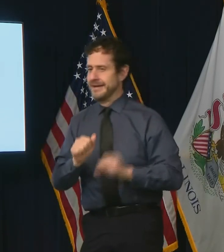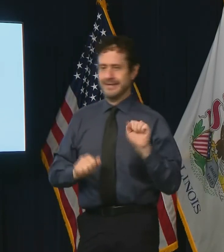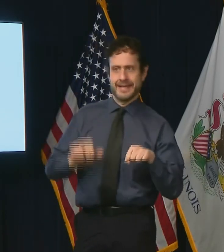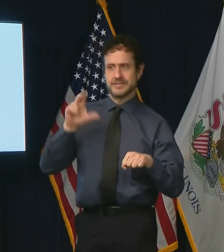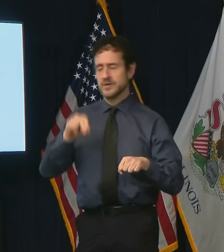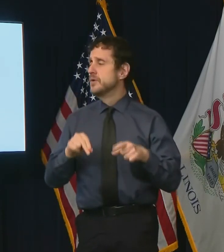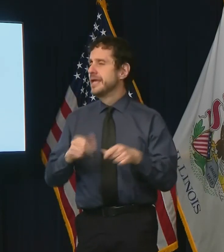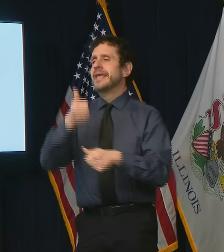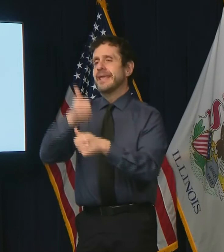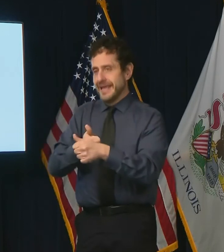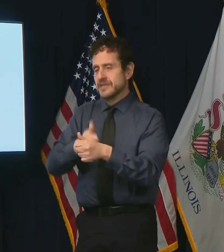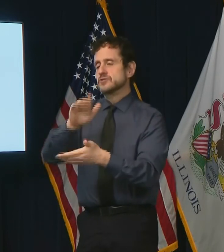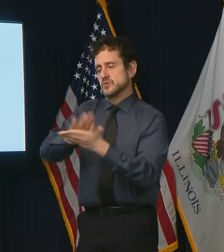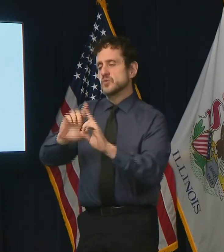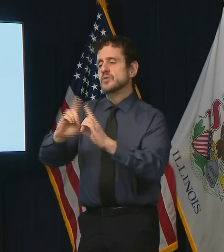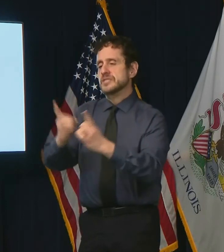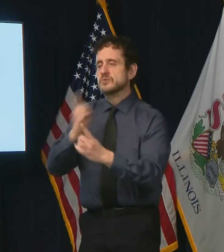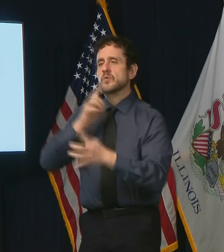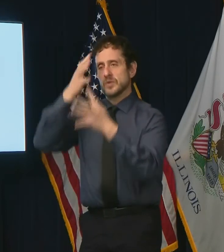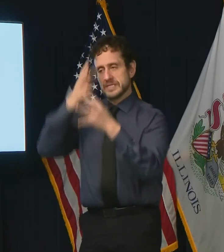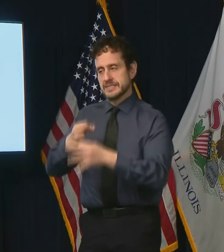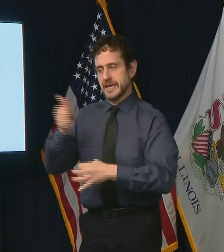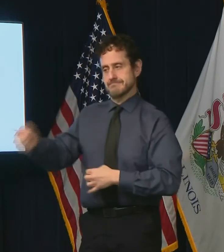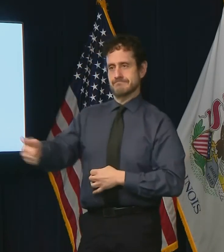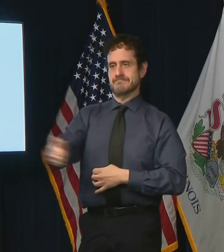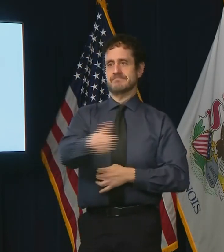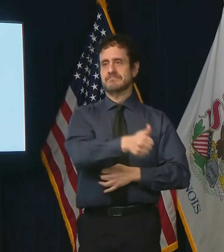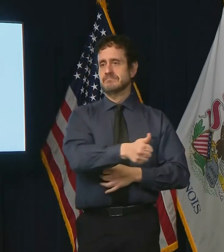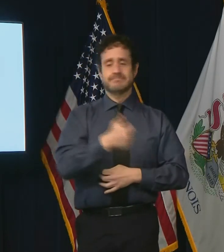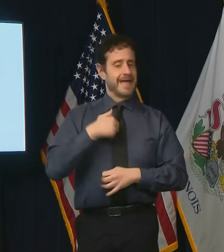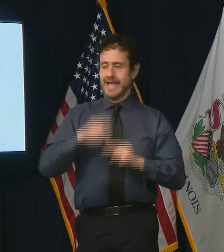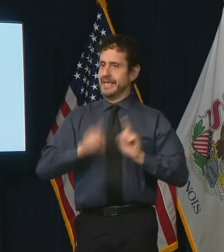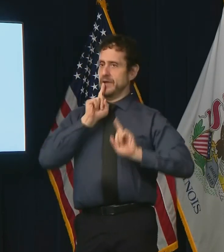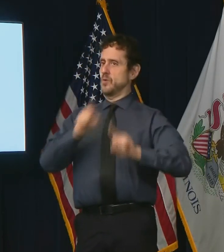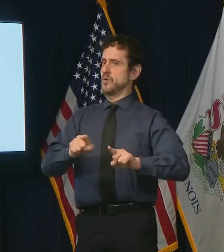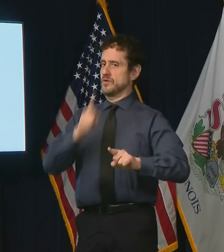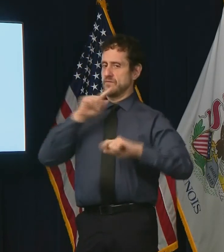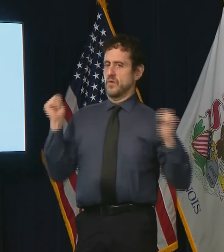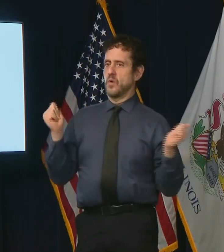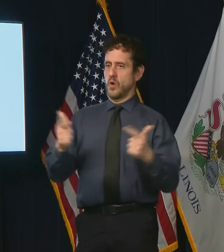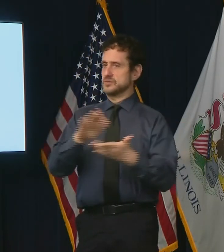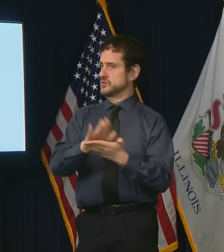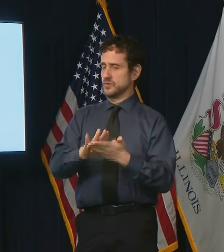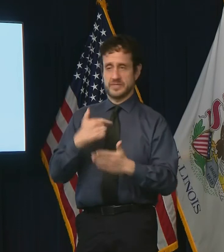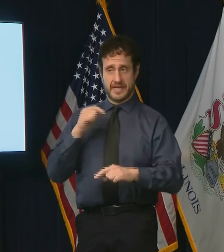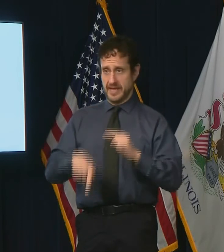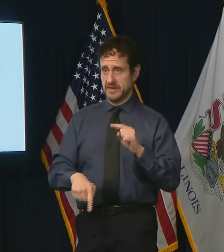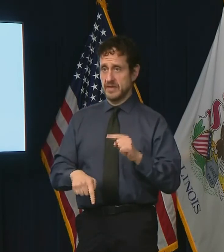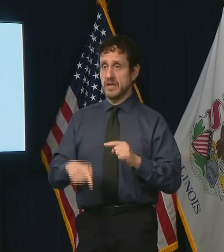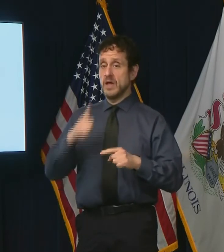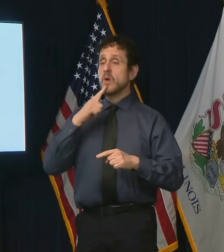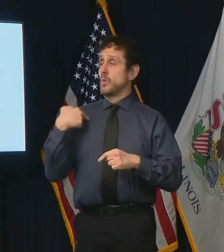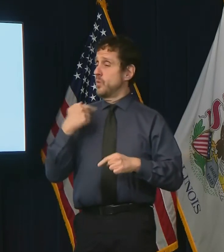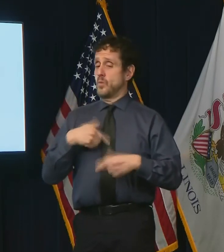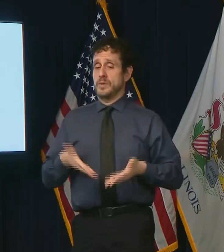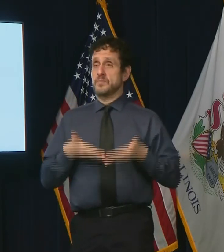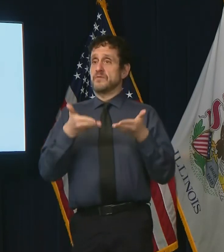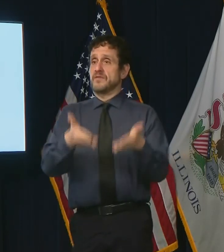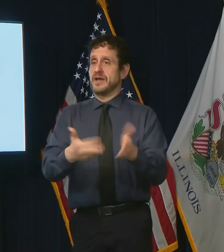district separately, and that's not for me to dictate. What we provided for all of the schools in Illinois was